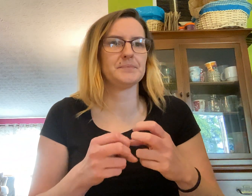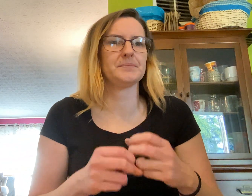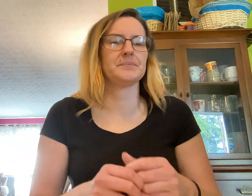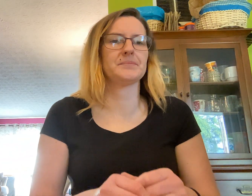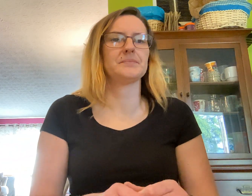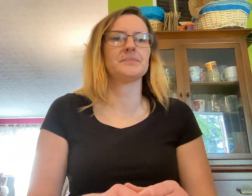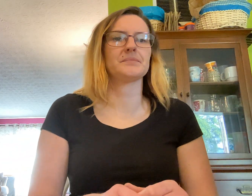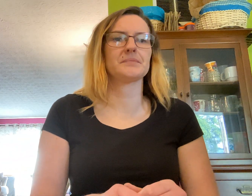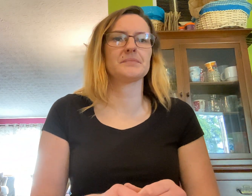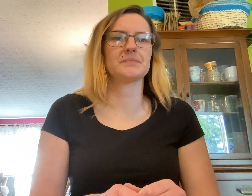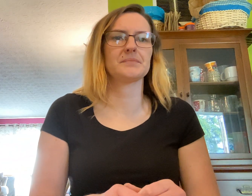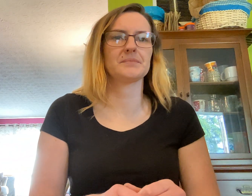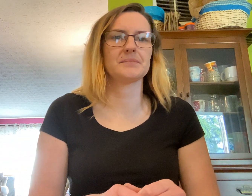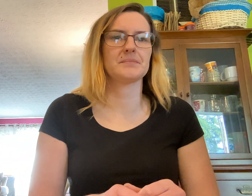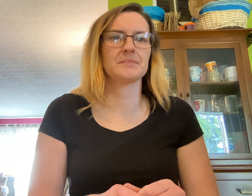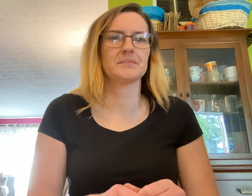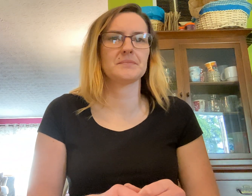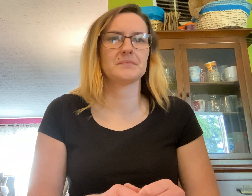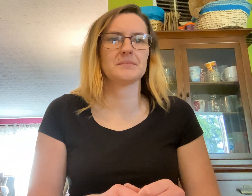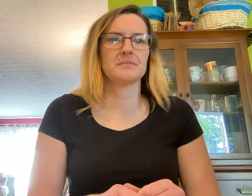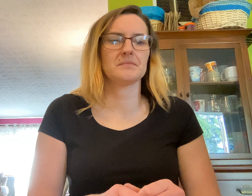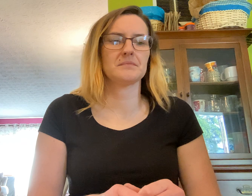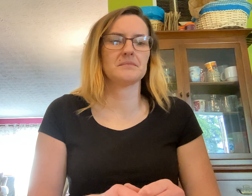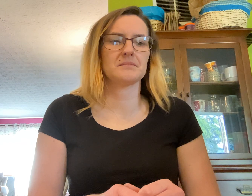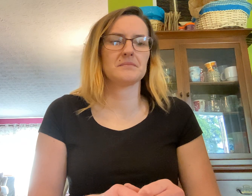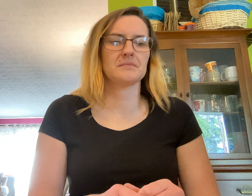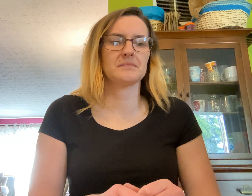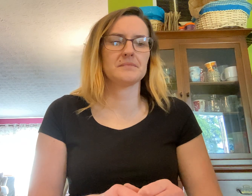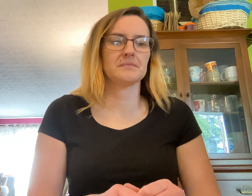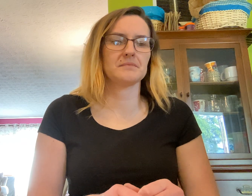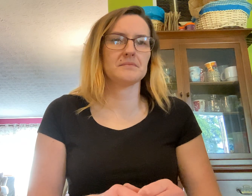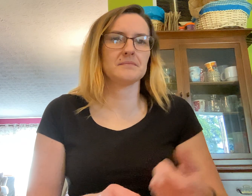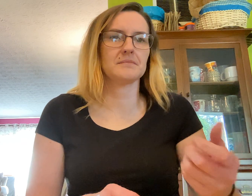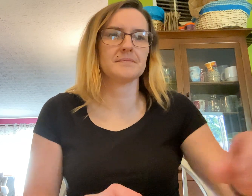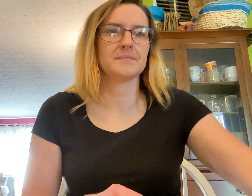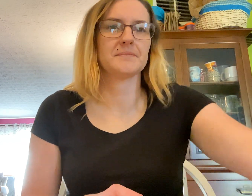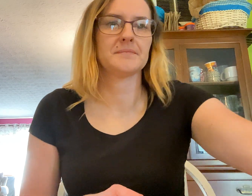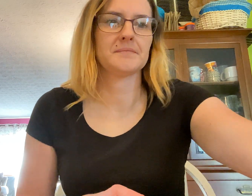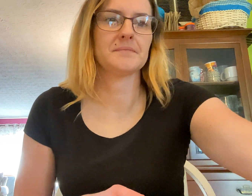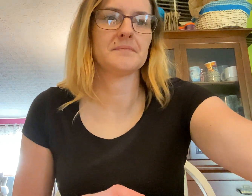They don't sting or bite. That's what it is. Yeah, Kim, they don't sting or